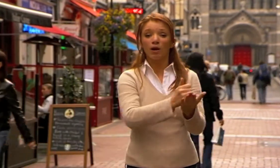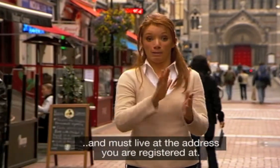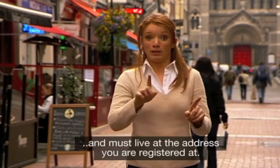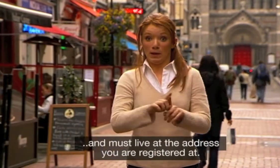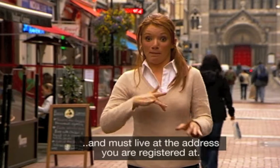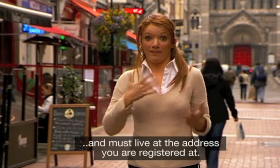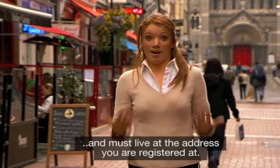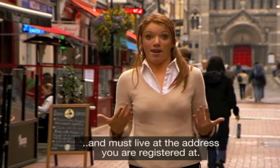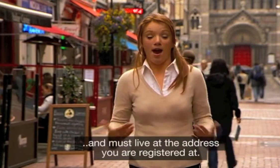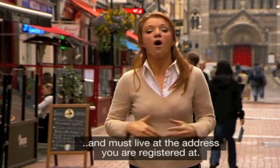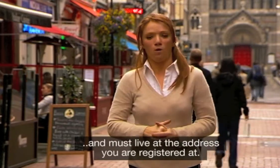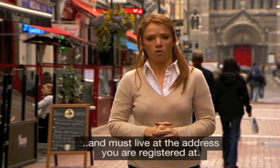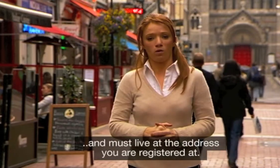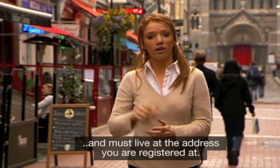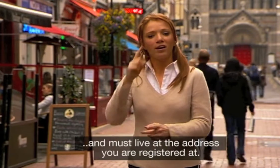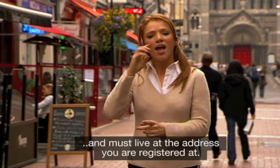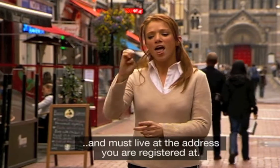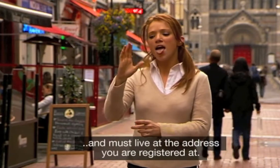and must live at the address you are registered at.